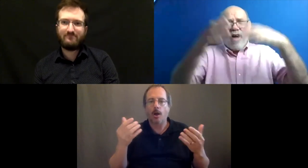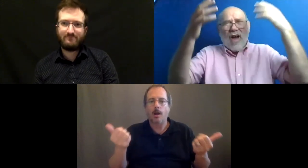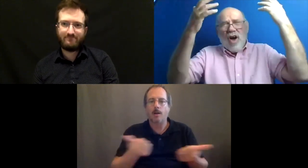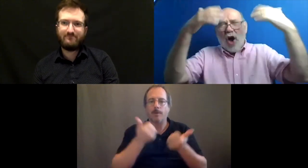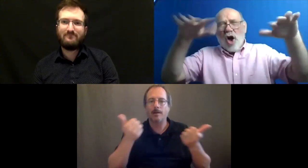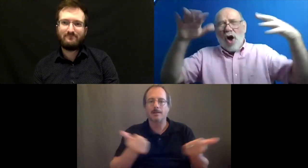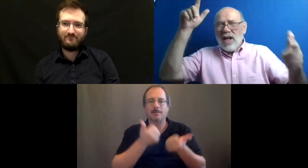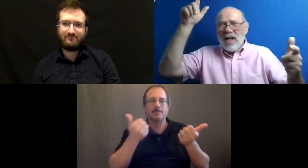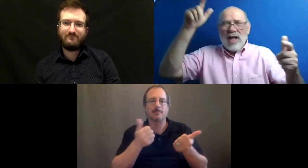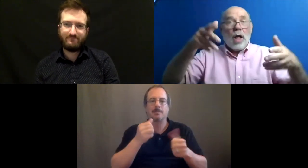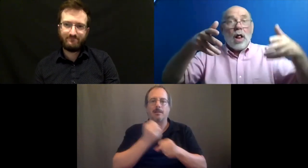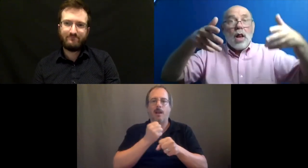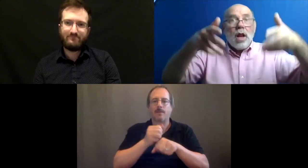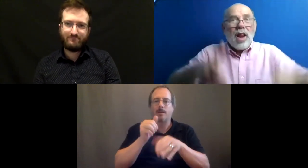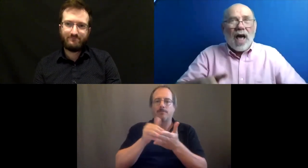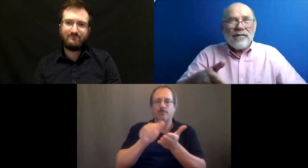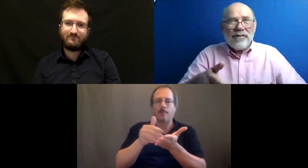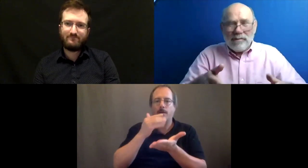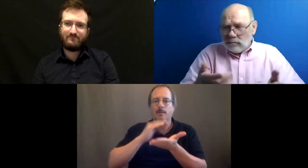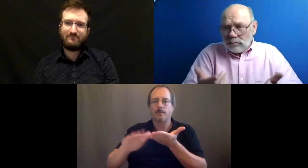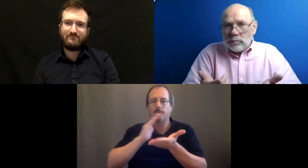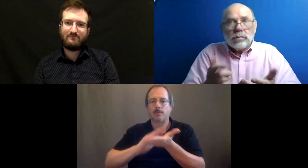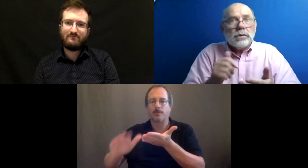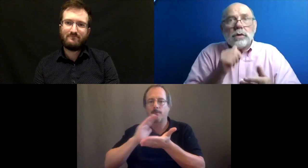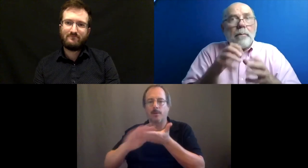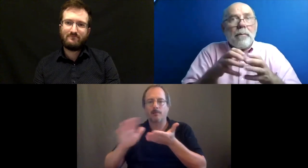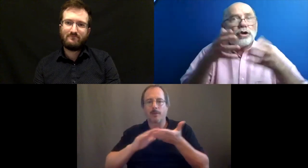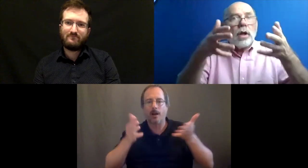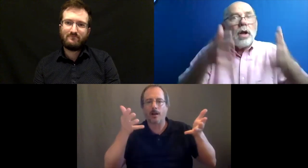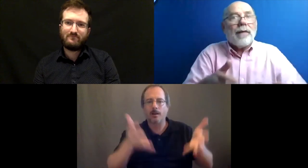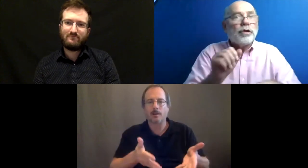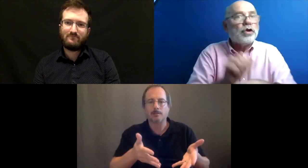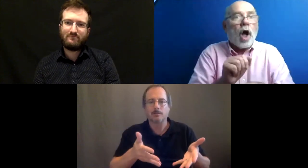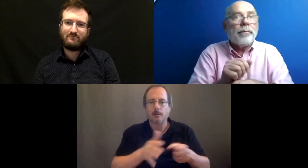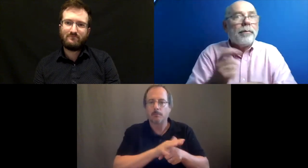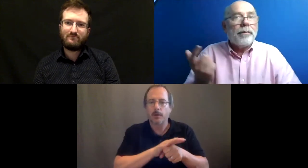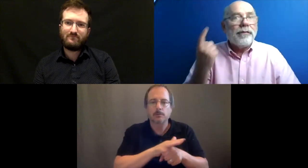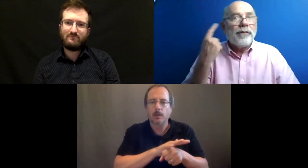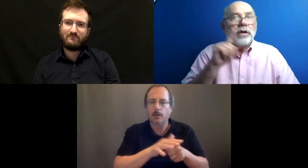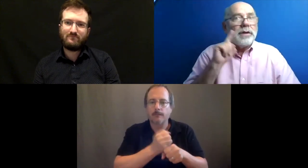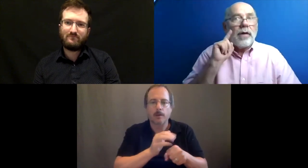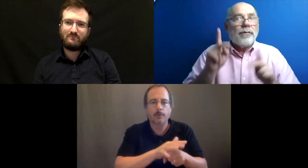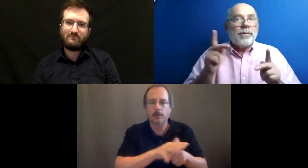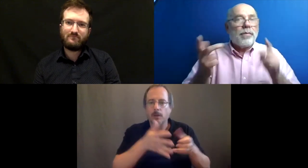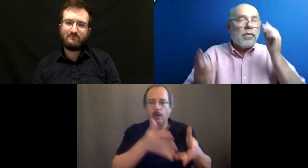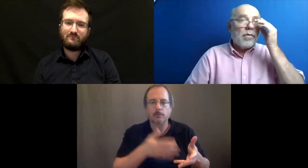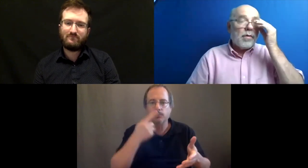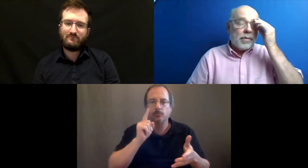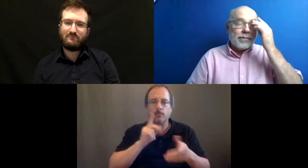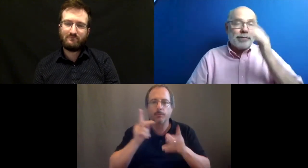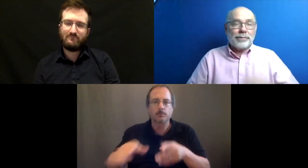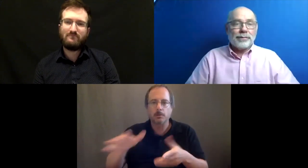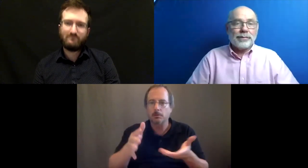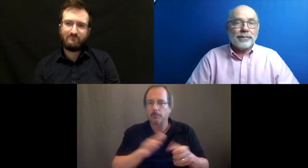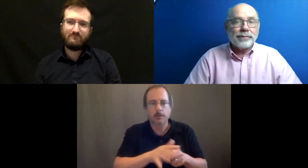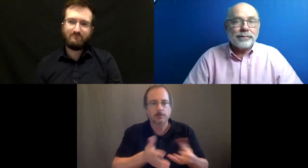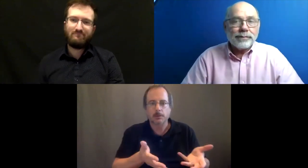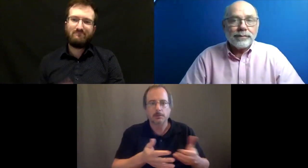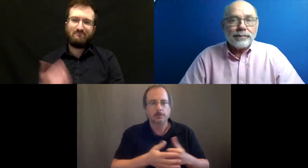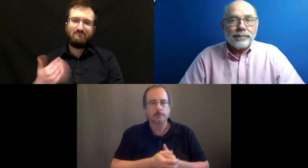There have been a substantial number of layoffs in many industries where there's not too many employment opportunities left for deaf and